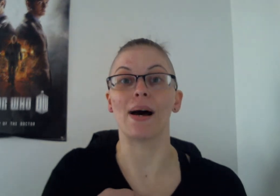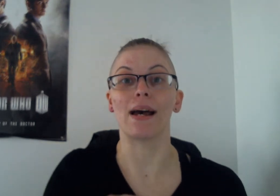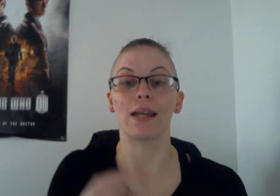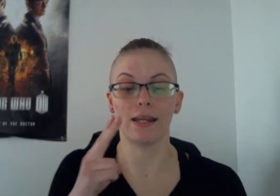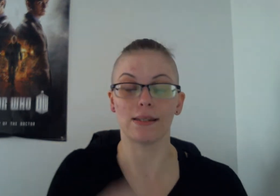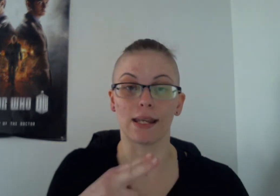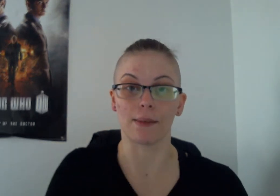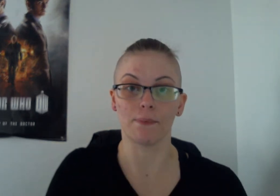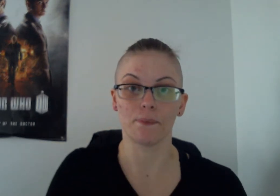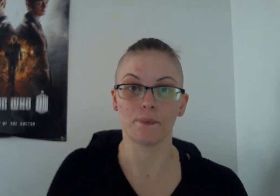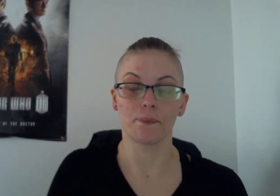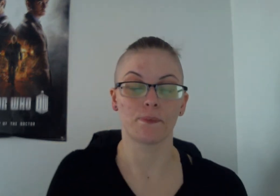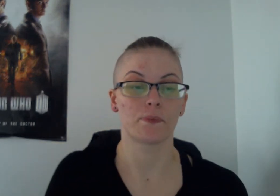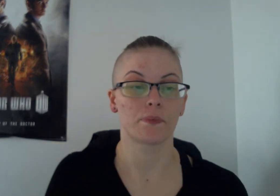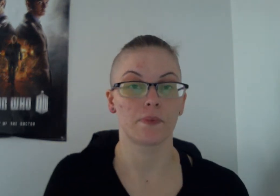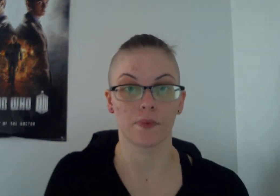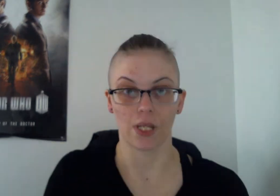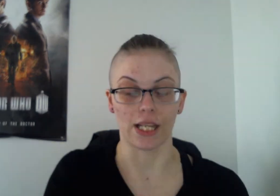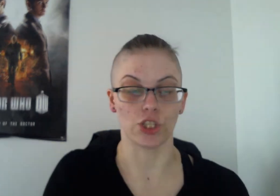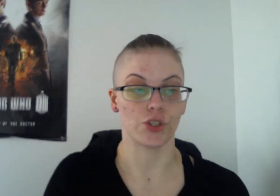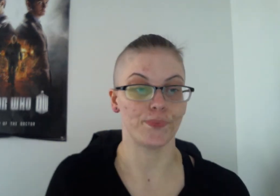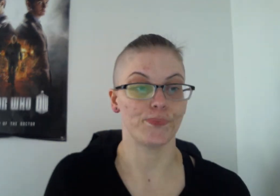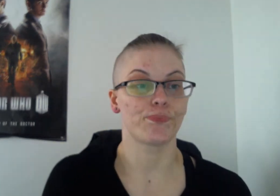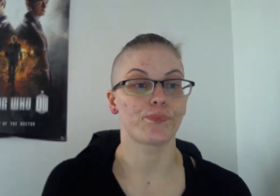My name. H.